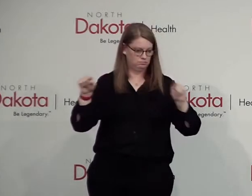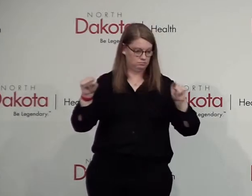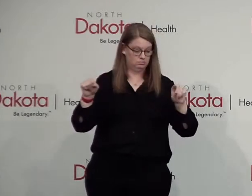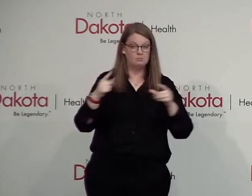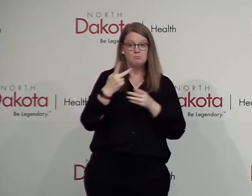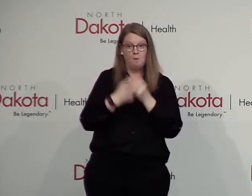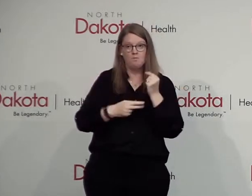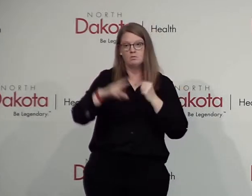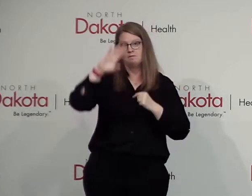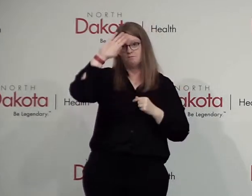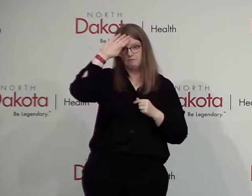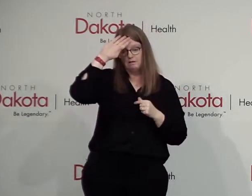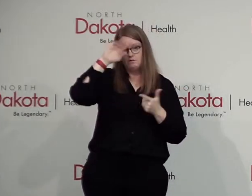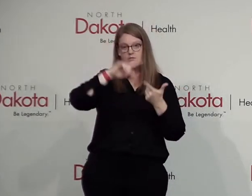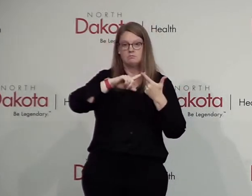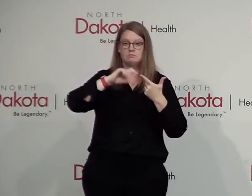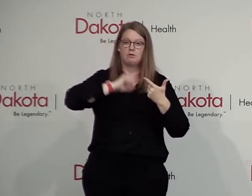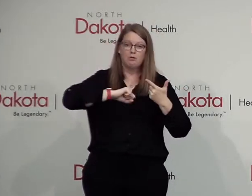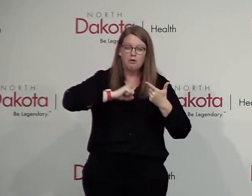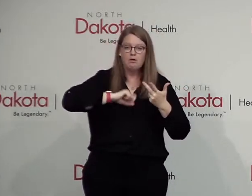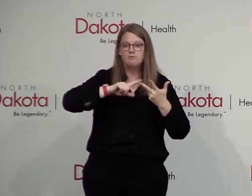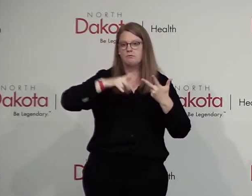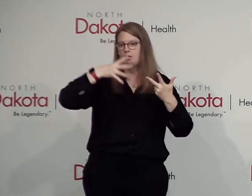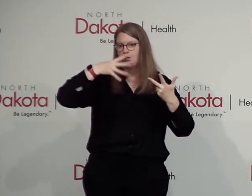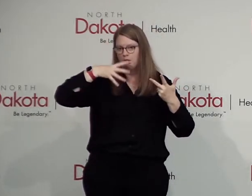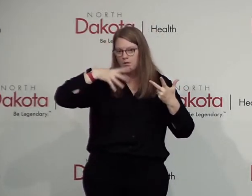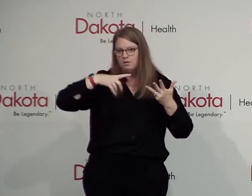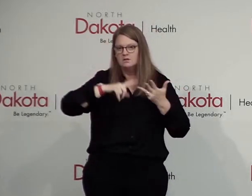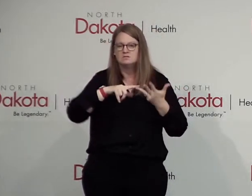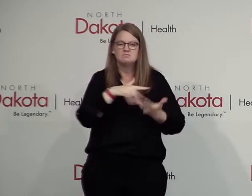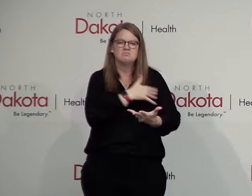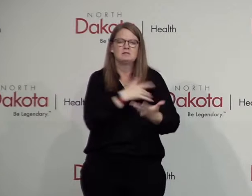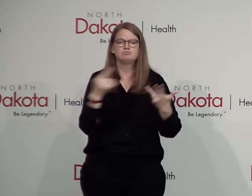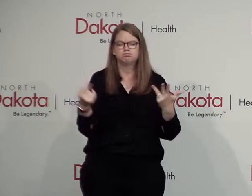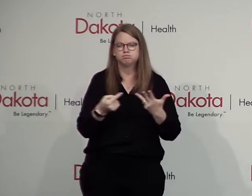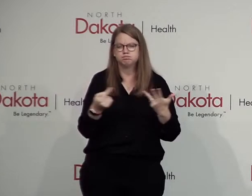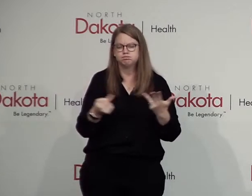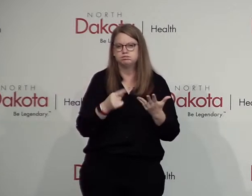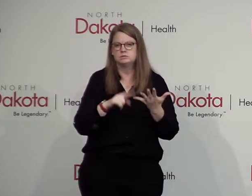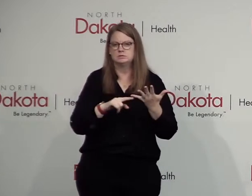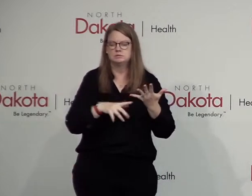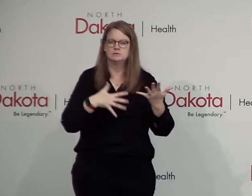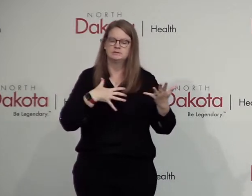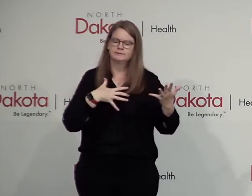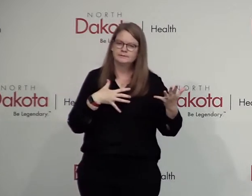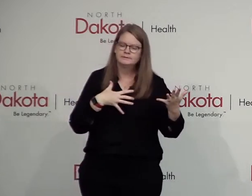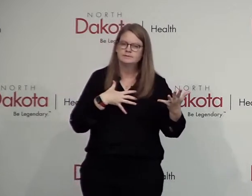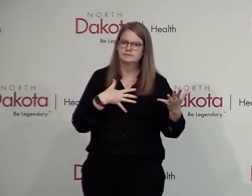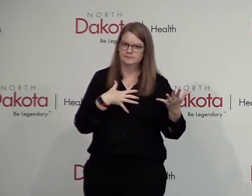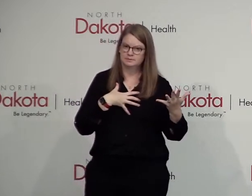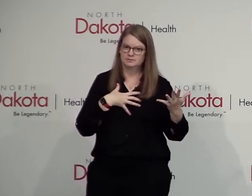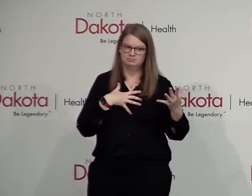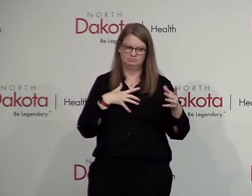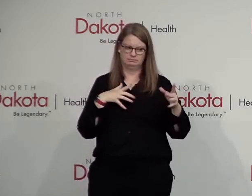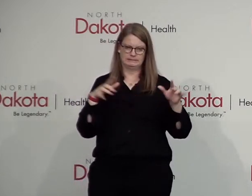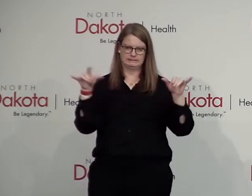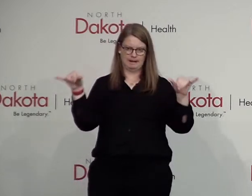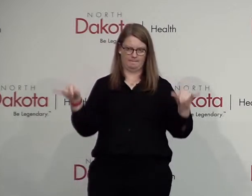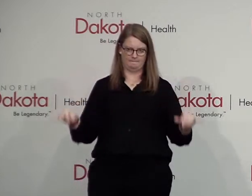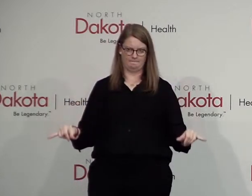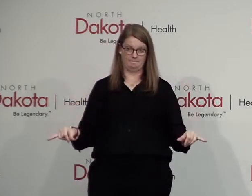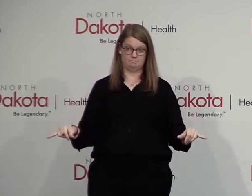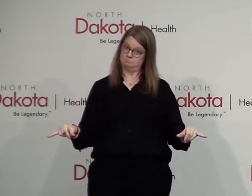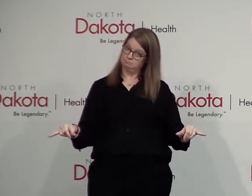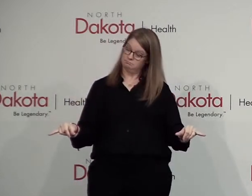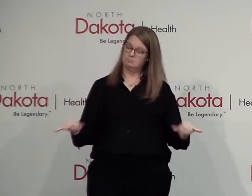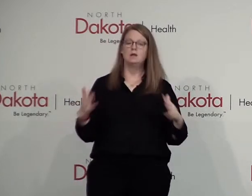fever, cough, runny nose, muscle aches, and difficulty breathing. Each year,